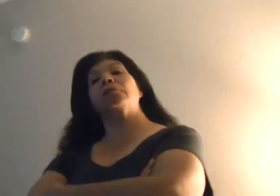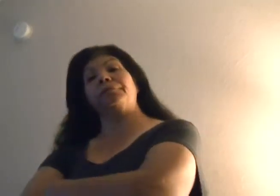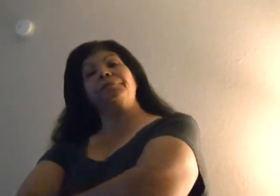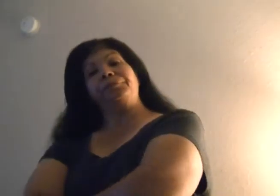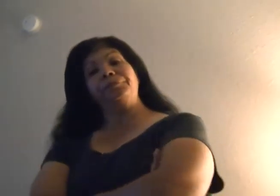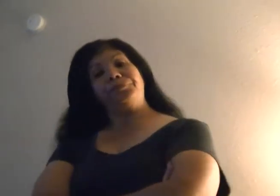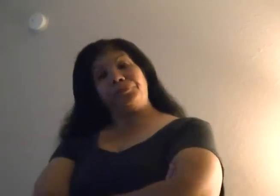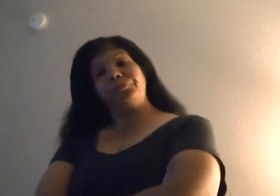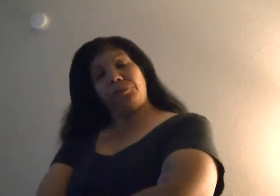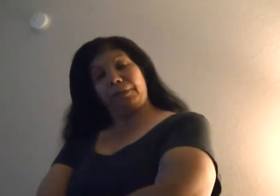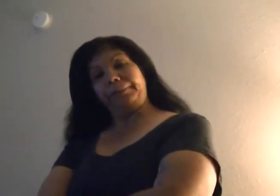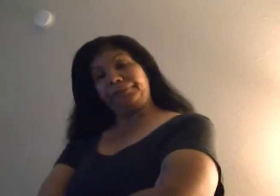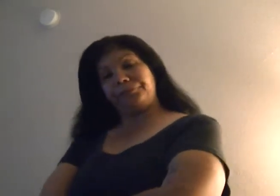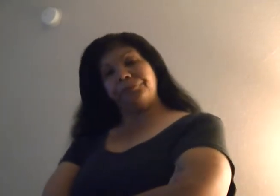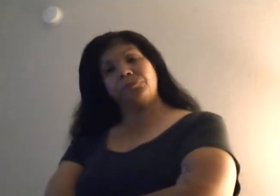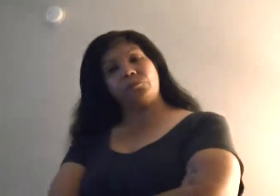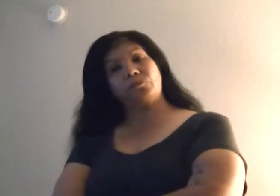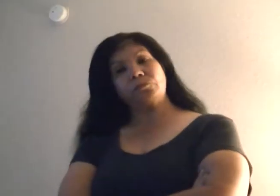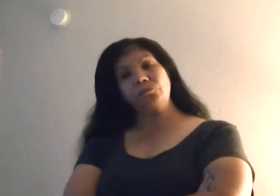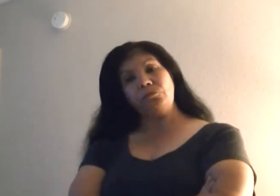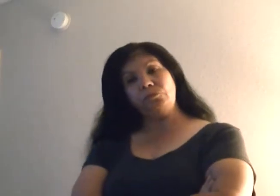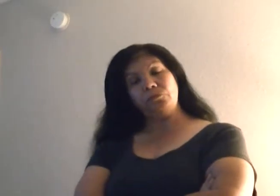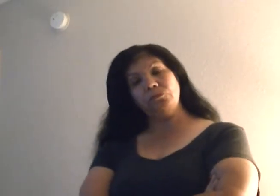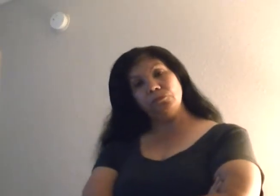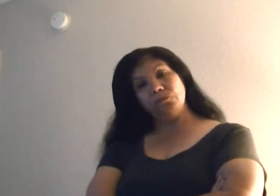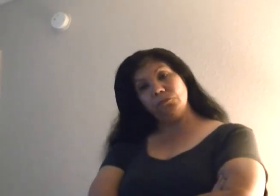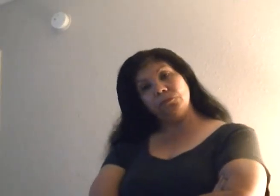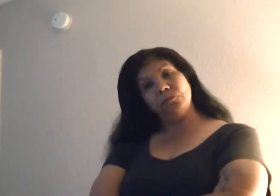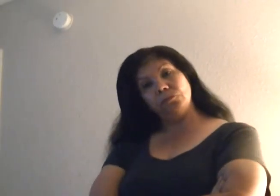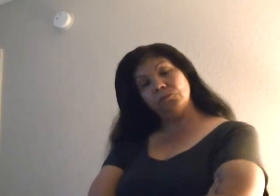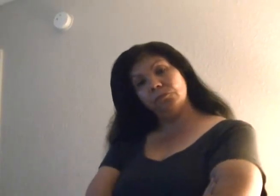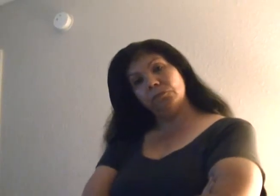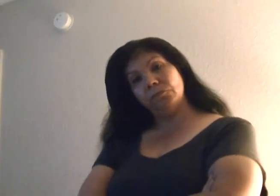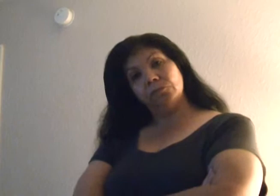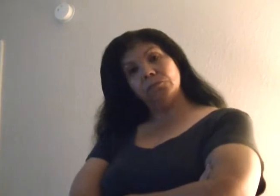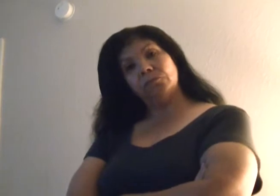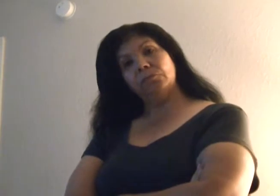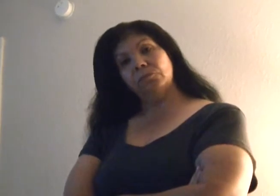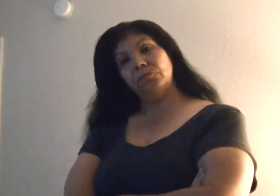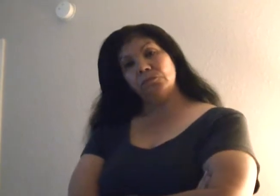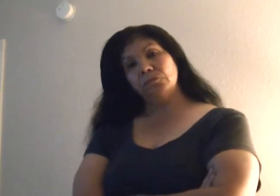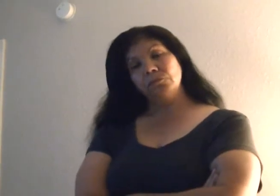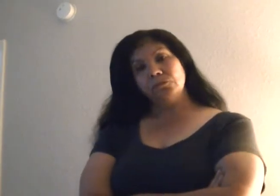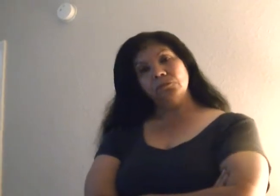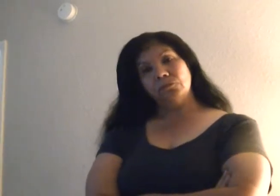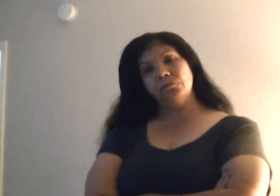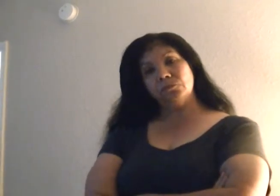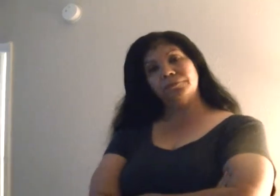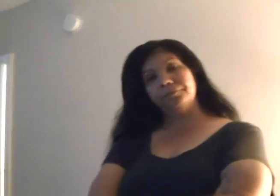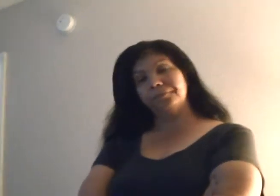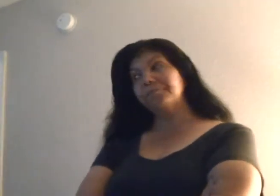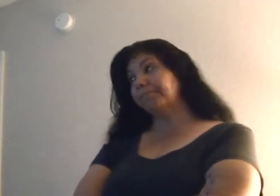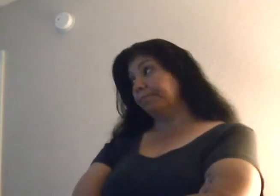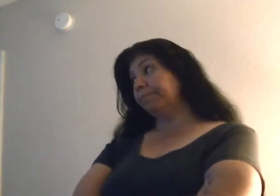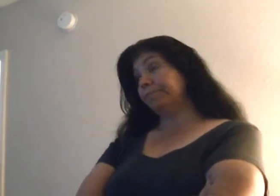dimension taking place. Yep. So a lot of times before a fresh dimension of God's presence comes in, you'll see another wave of the enemy come in